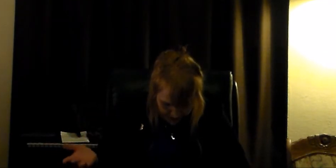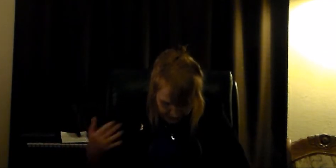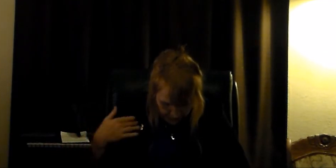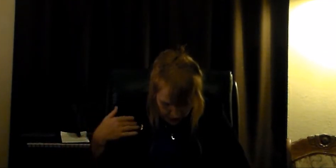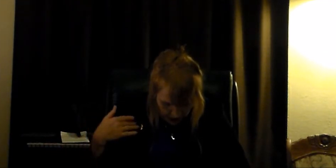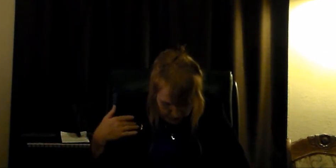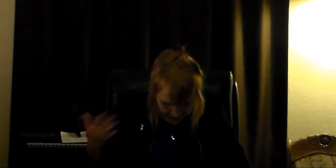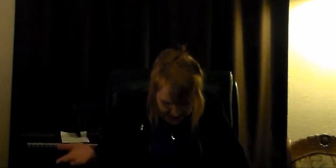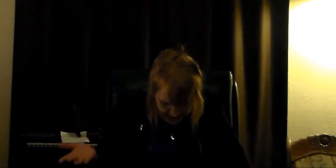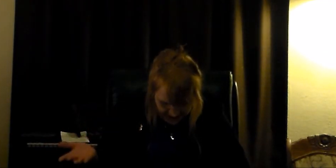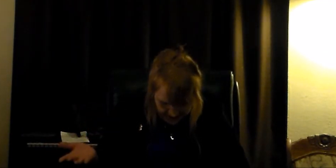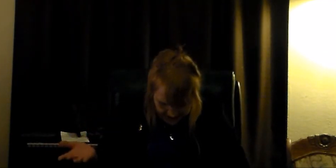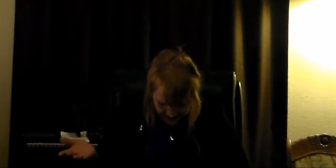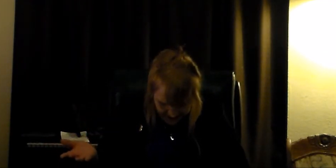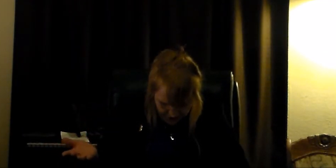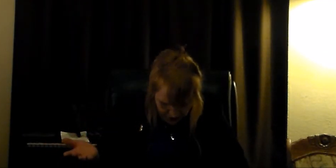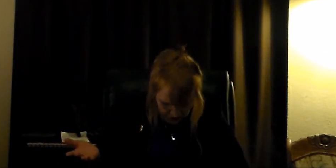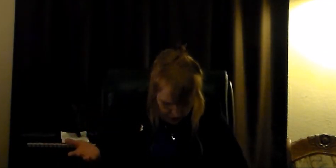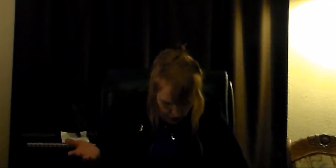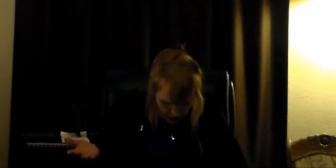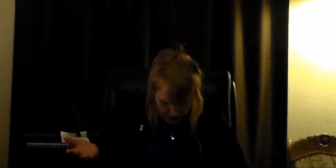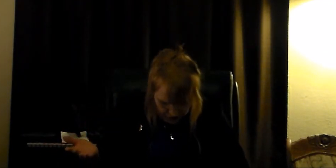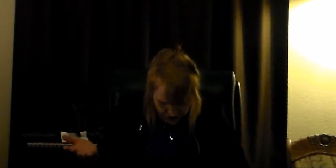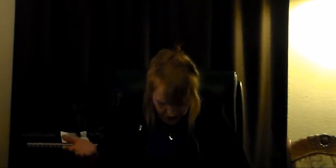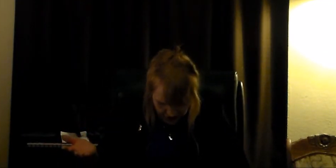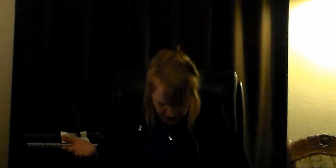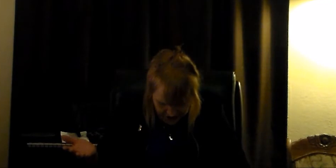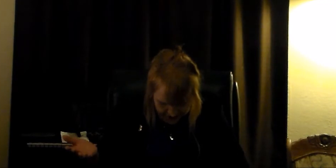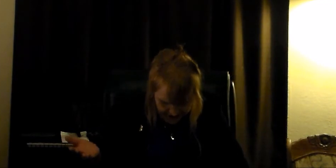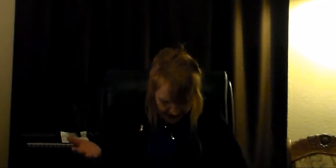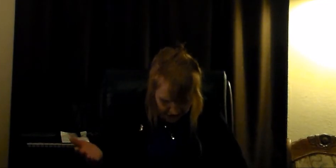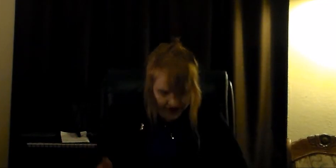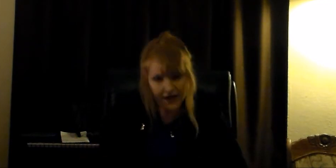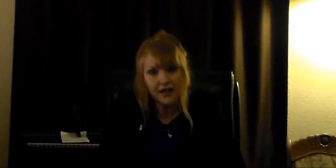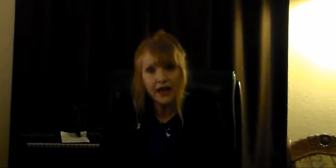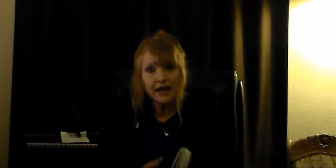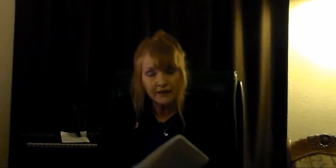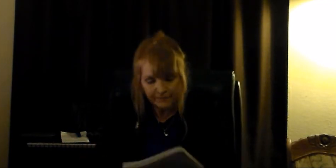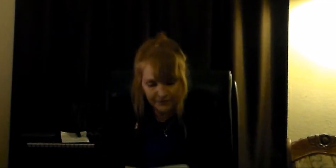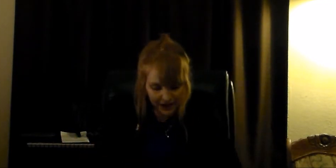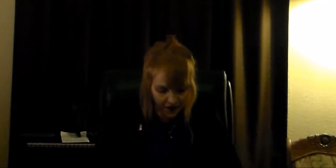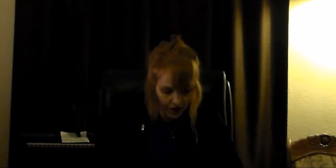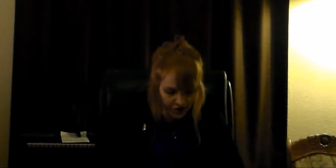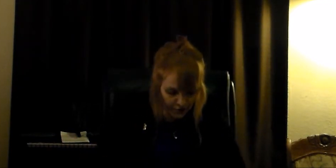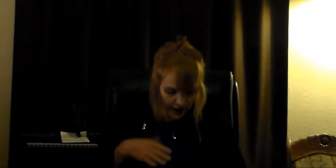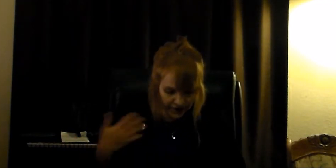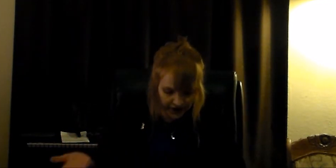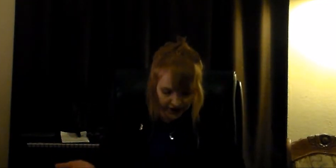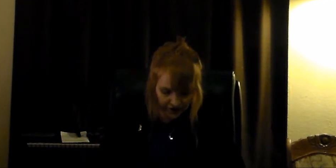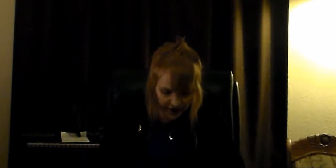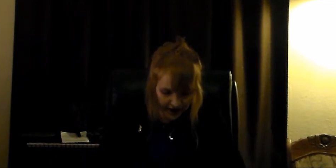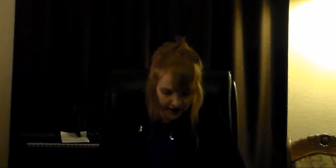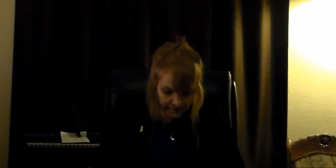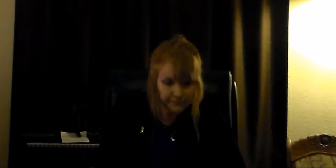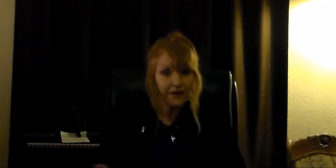And for our businesses, teachers, lawyers, judges, etc., in our surrounding area, it